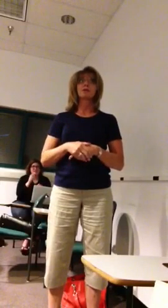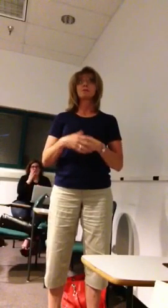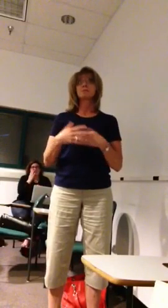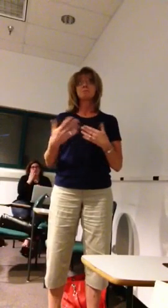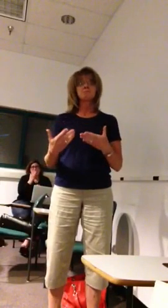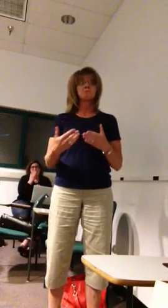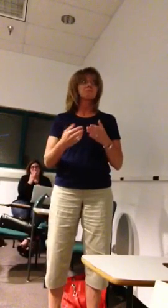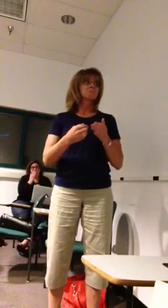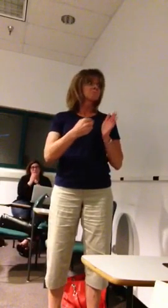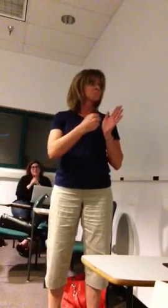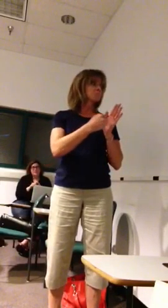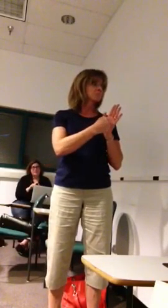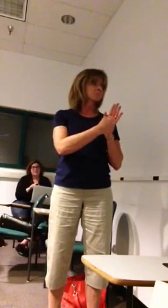So let's fill in for plate tectonics.